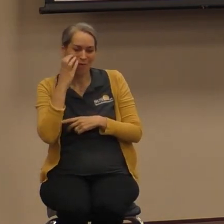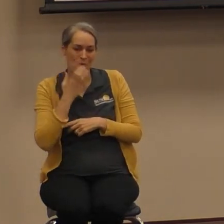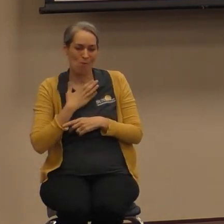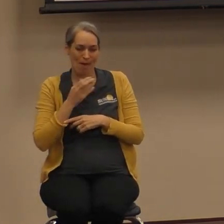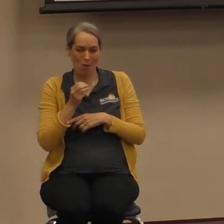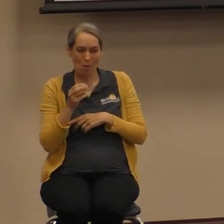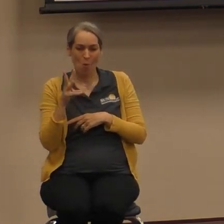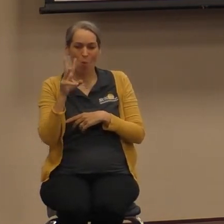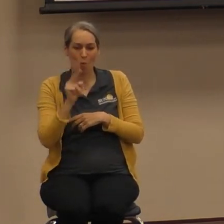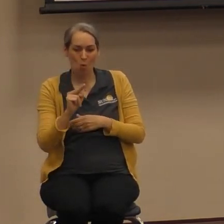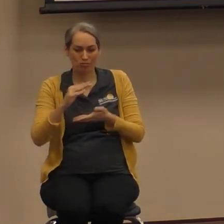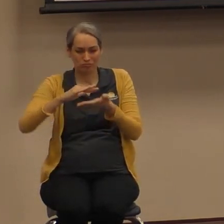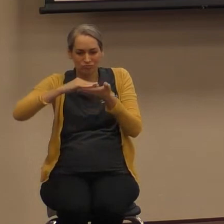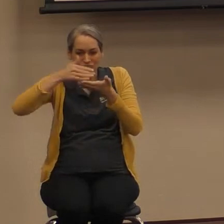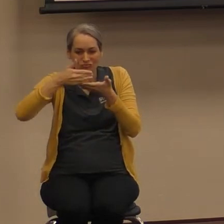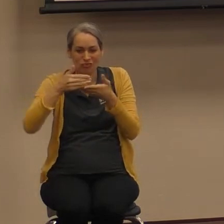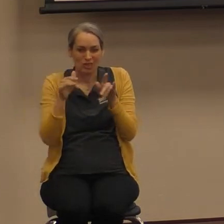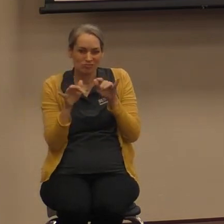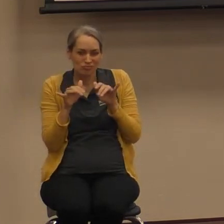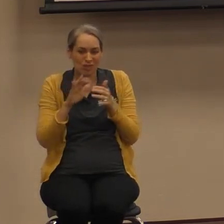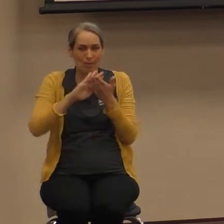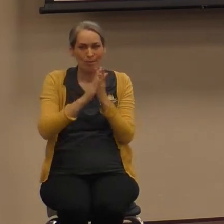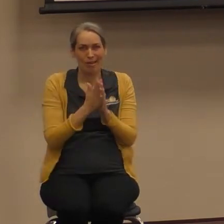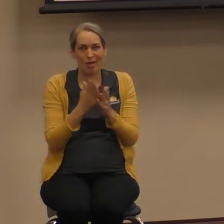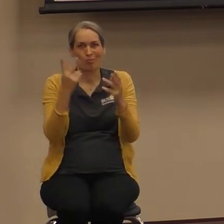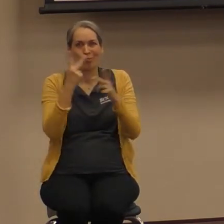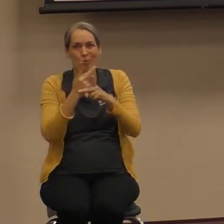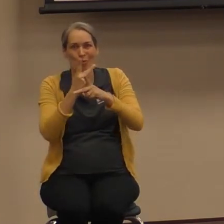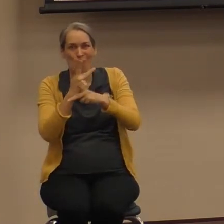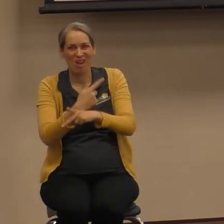deeper, darker depression. Around the time I start Bear Valley,